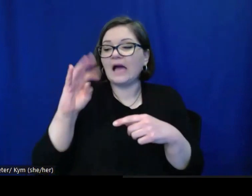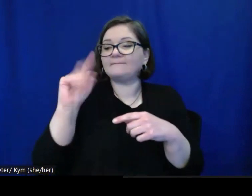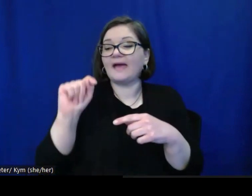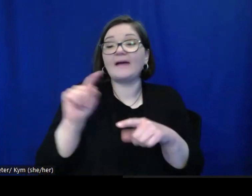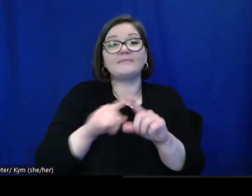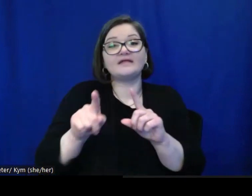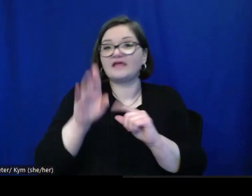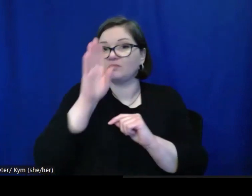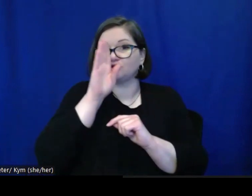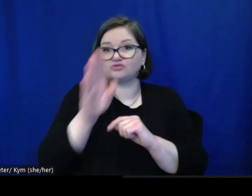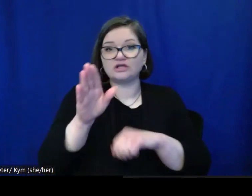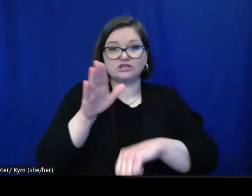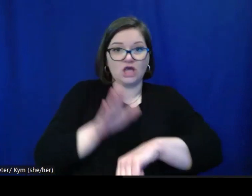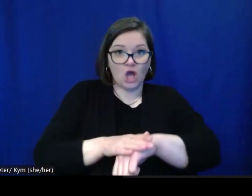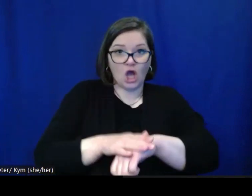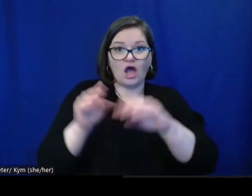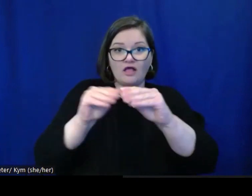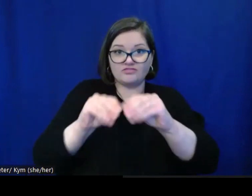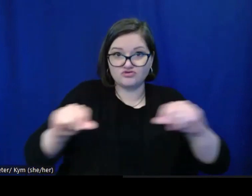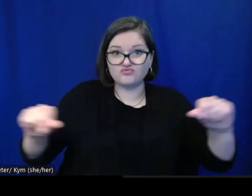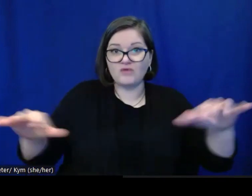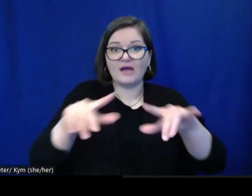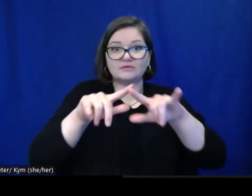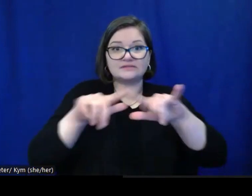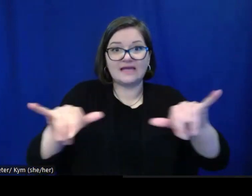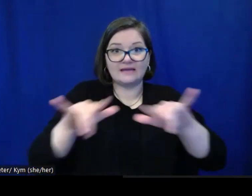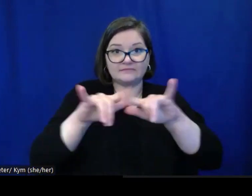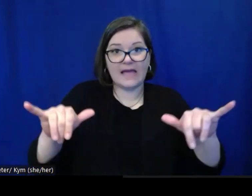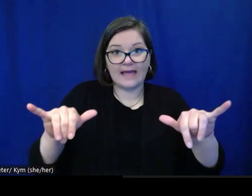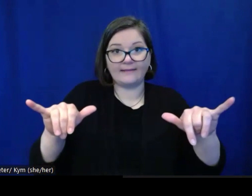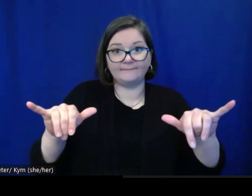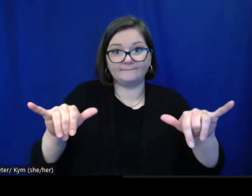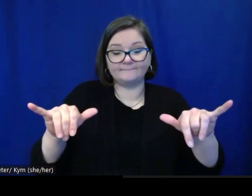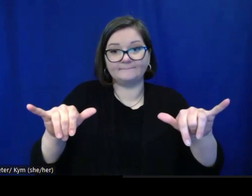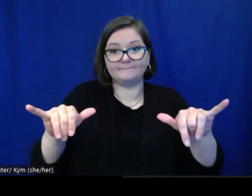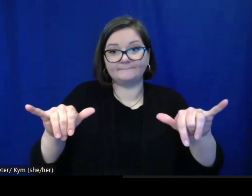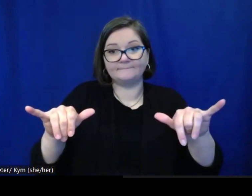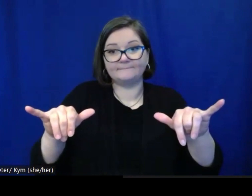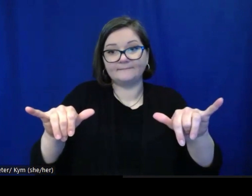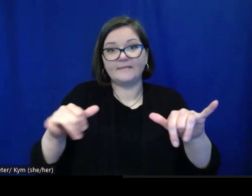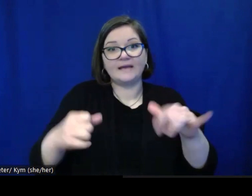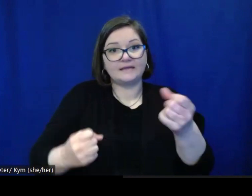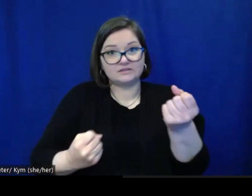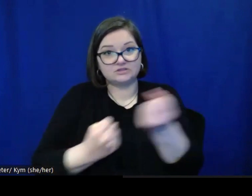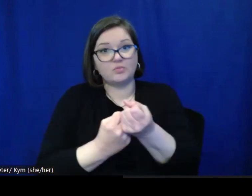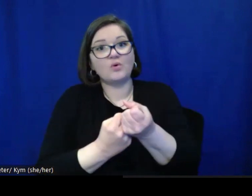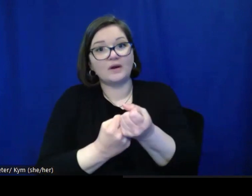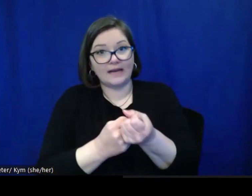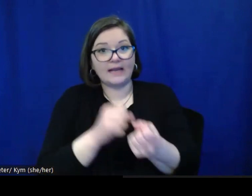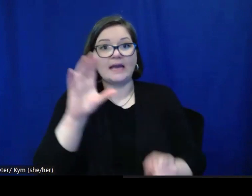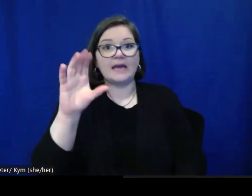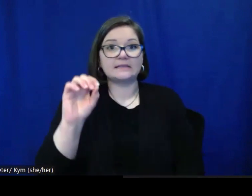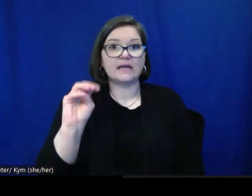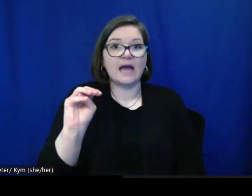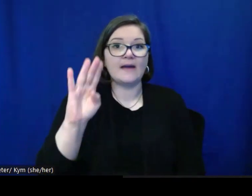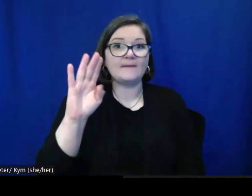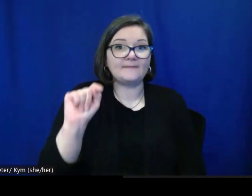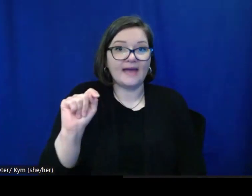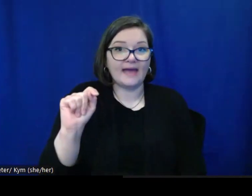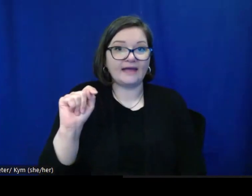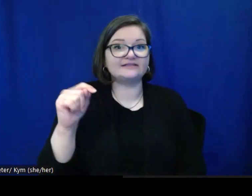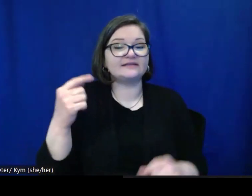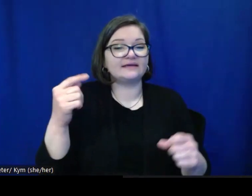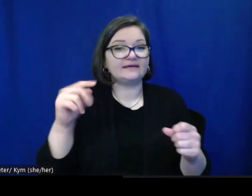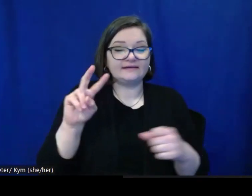directly were on the ground at the same time and are in support of combat veterans, okay? So it's a